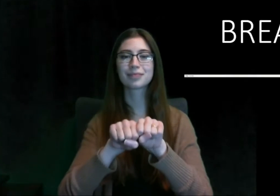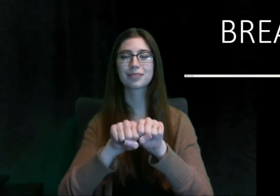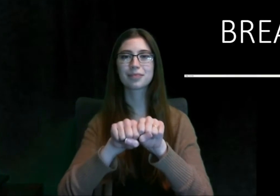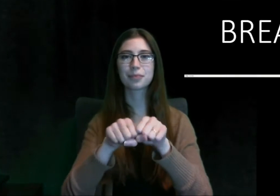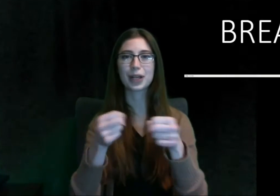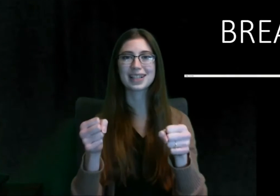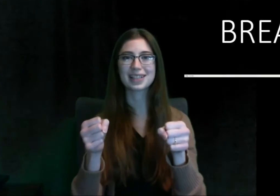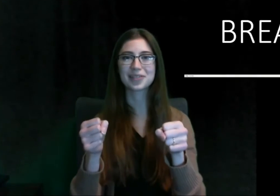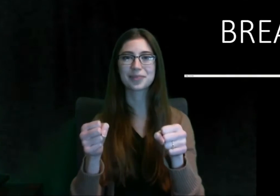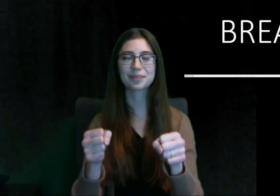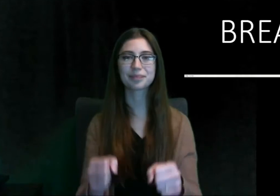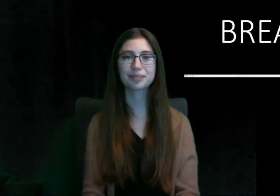Break.